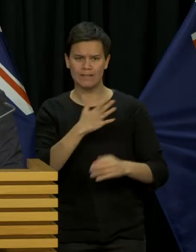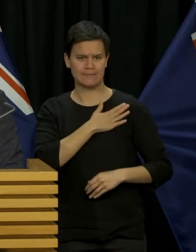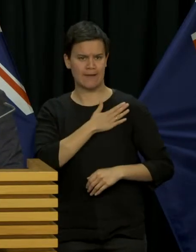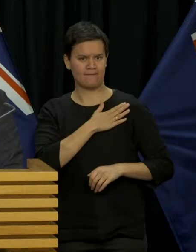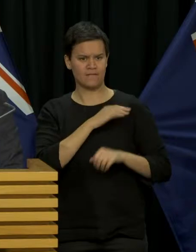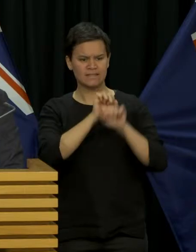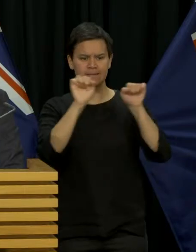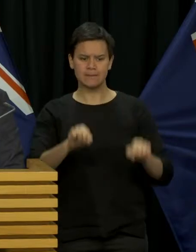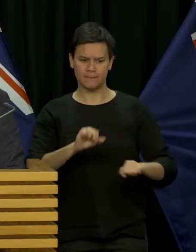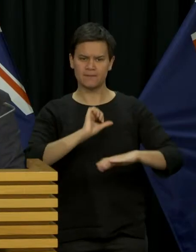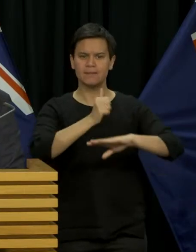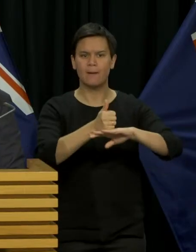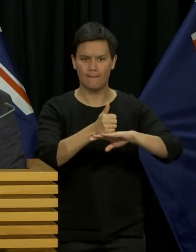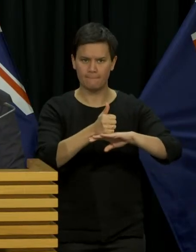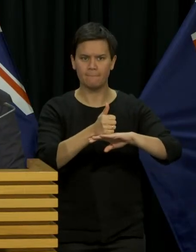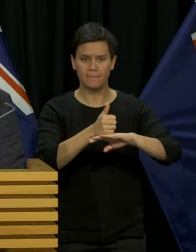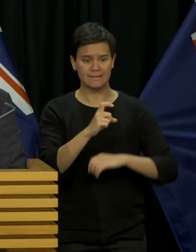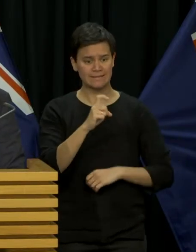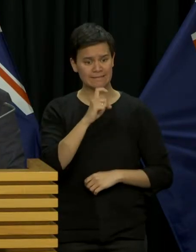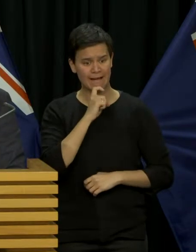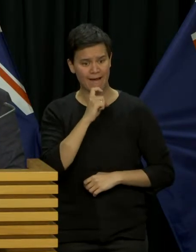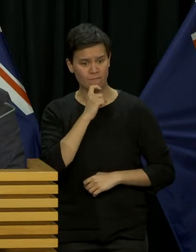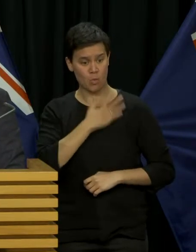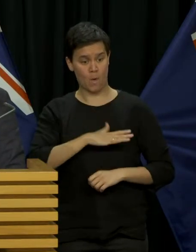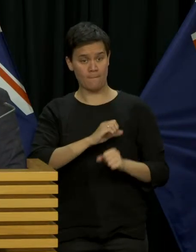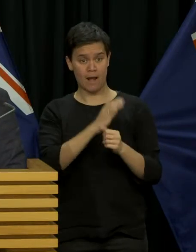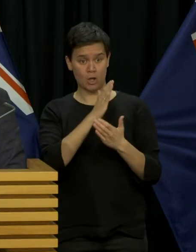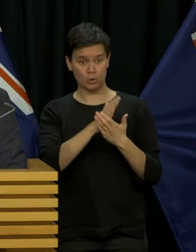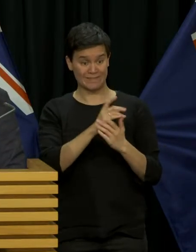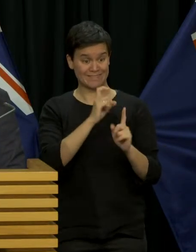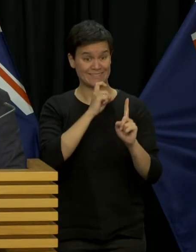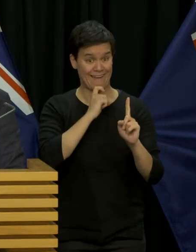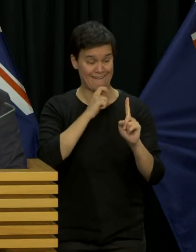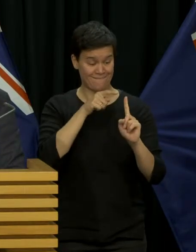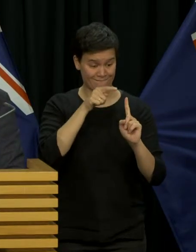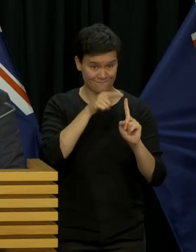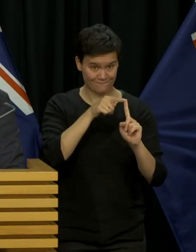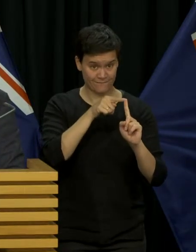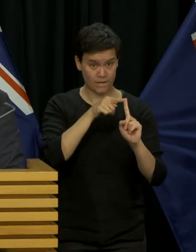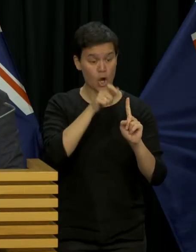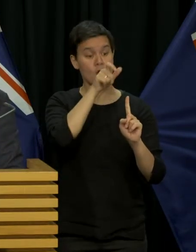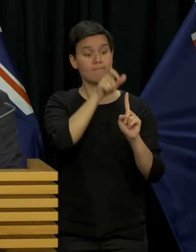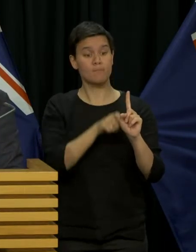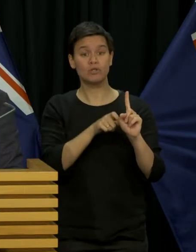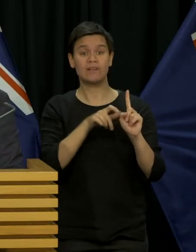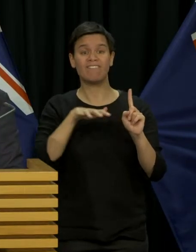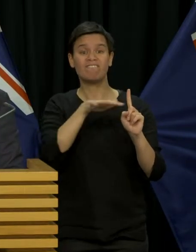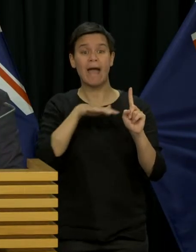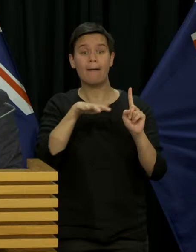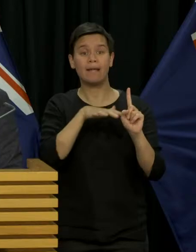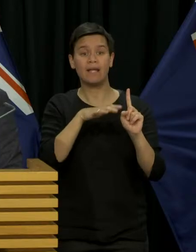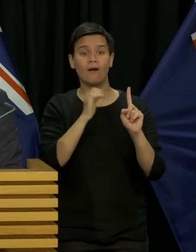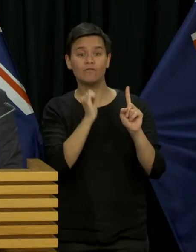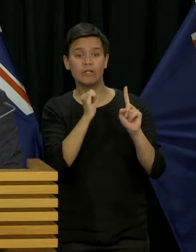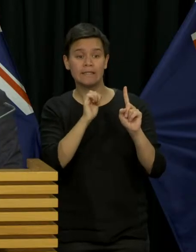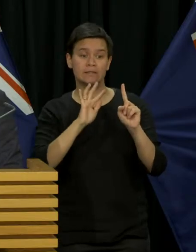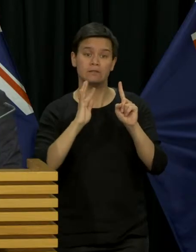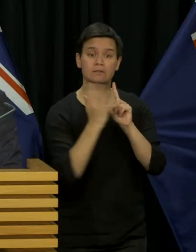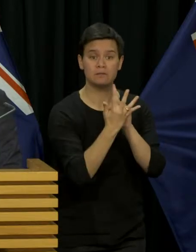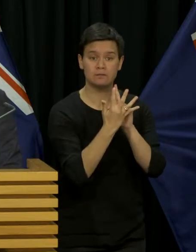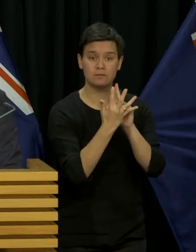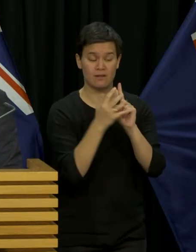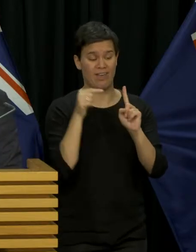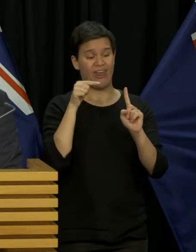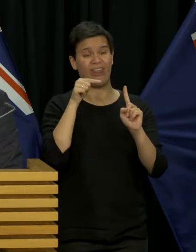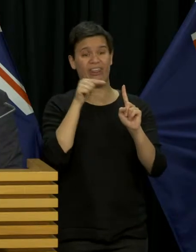our facilities to keep everybody working there, their families and their close contacts and their communities safe. The Ministry